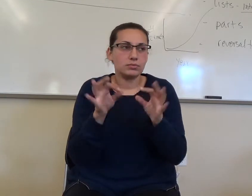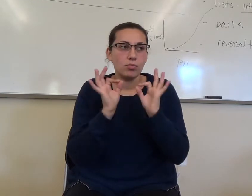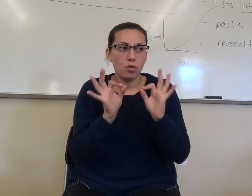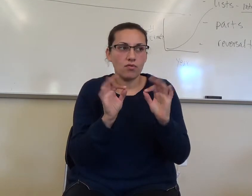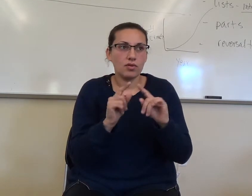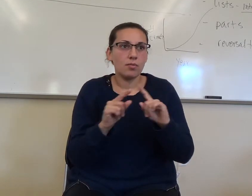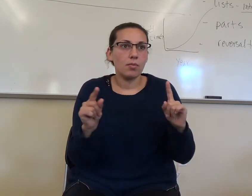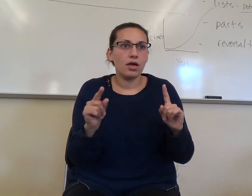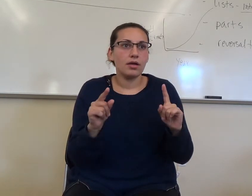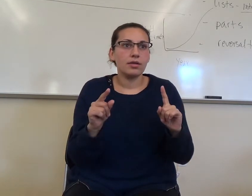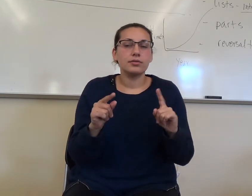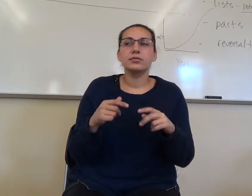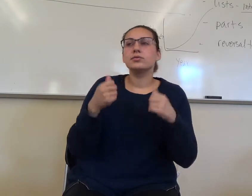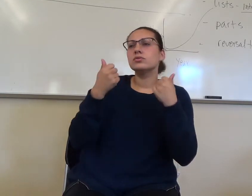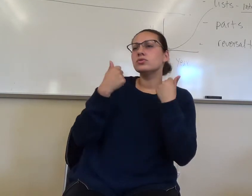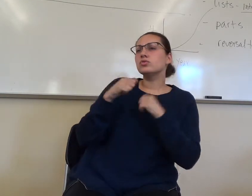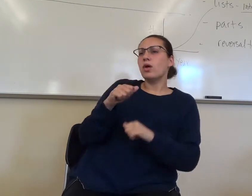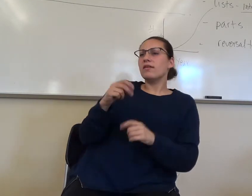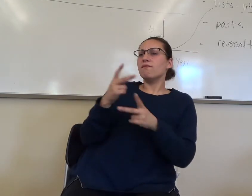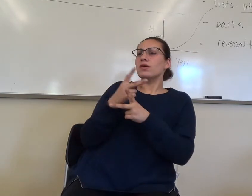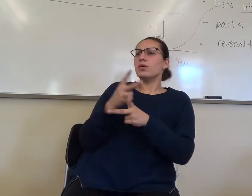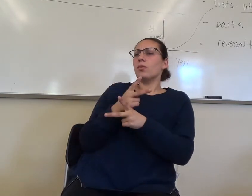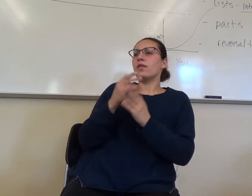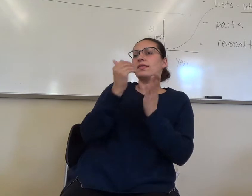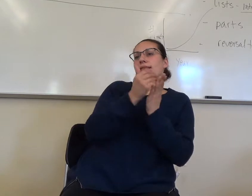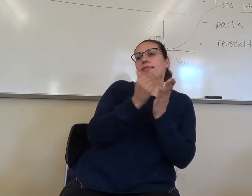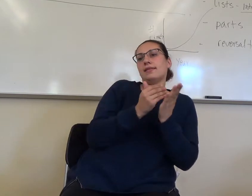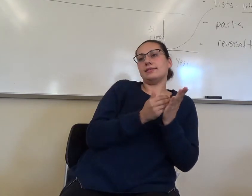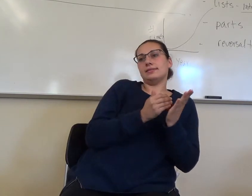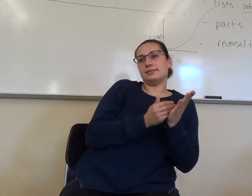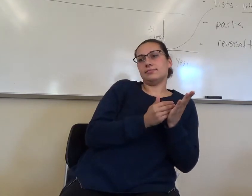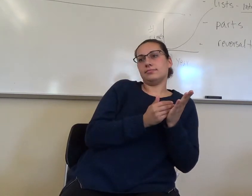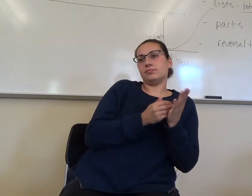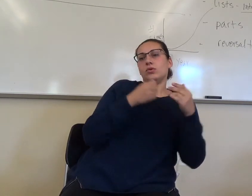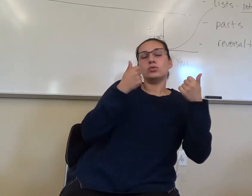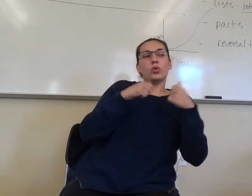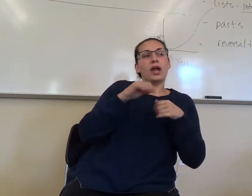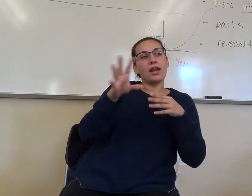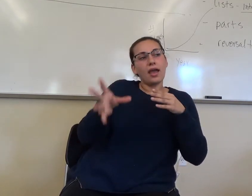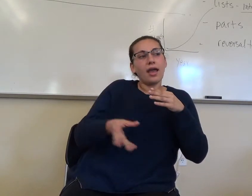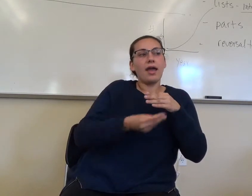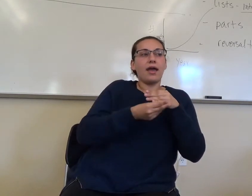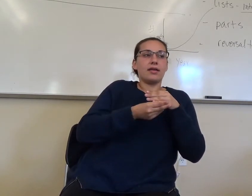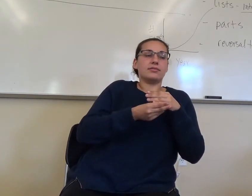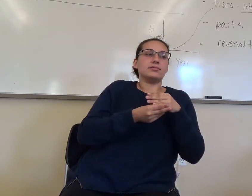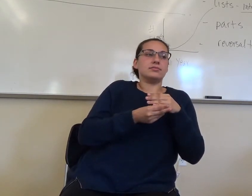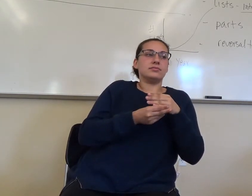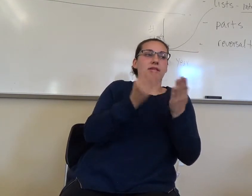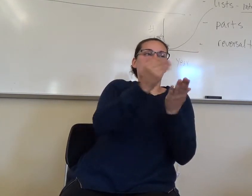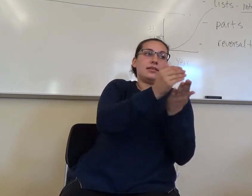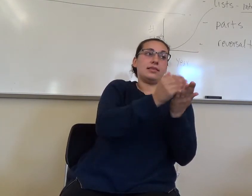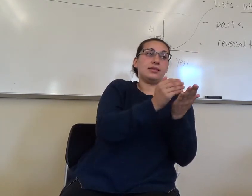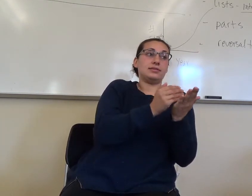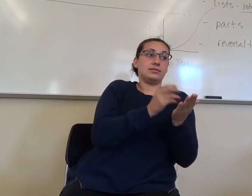seeing what this is a list of. Okay? So what's our